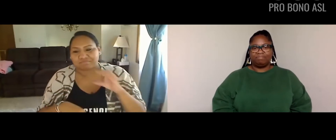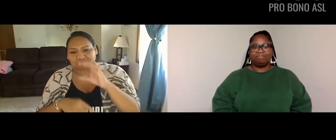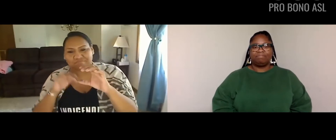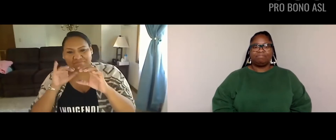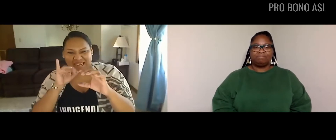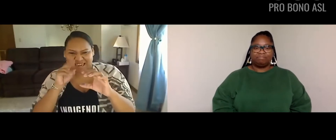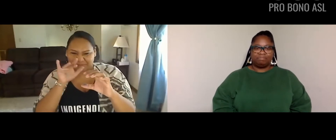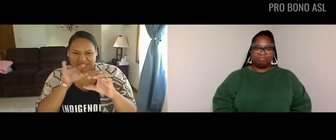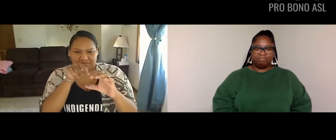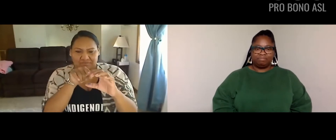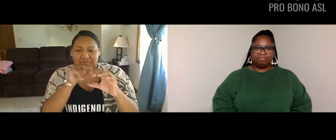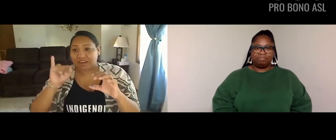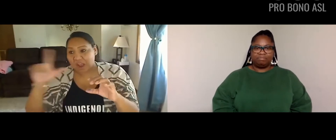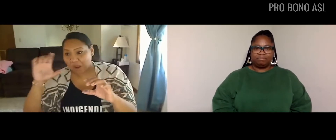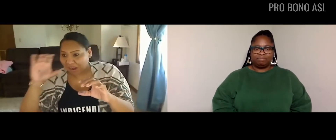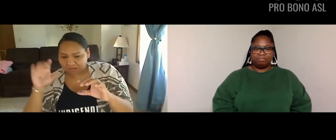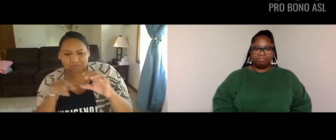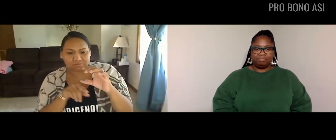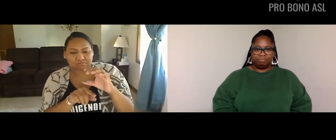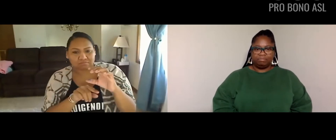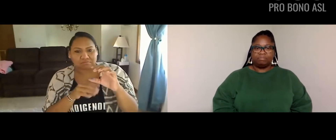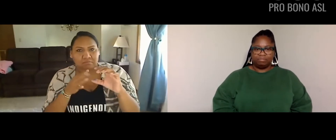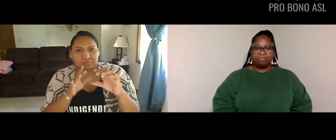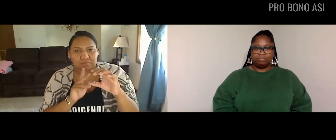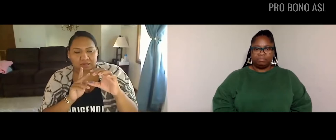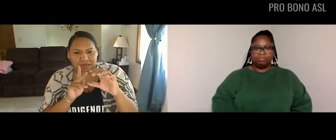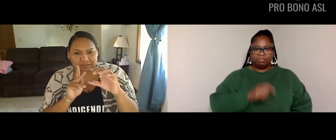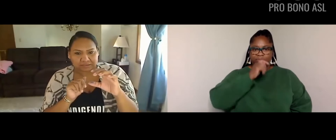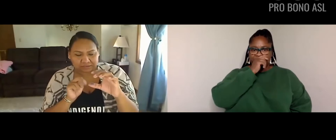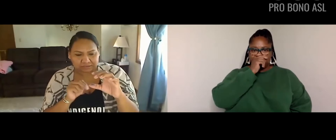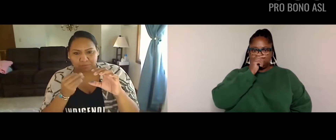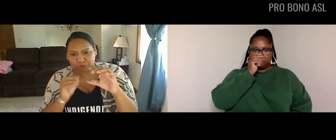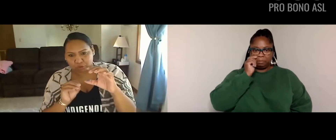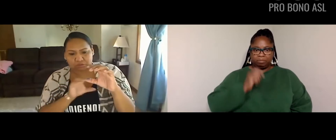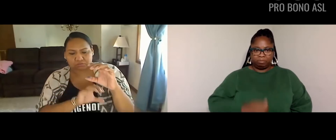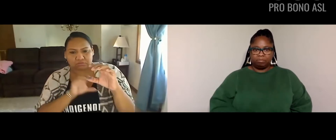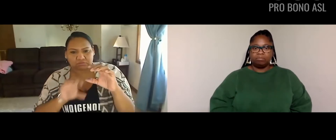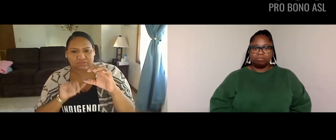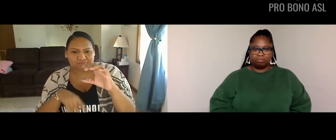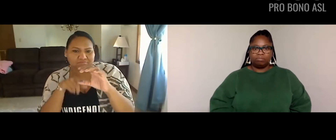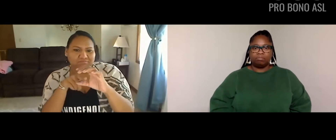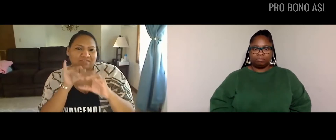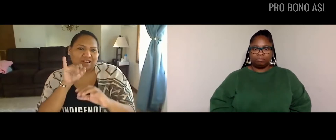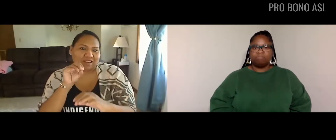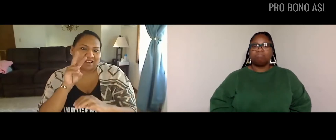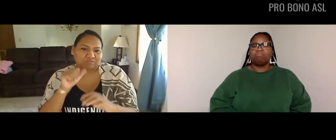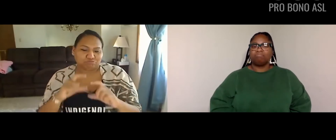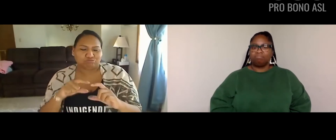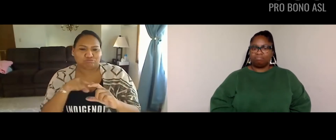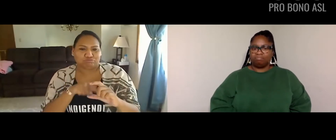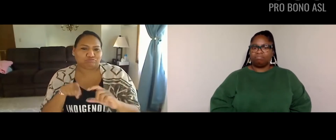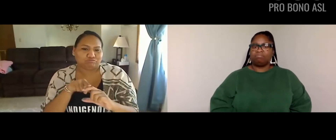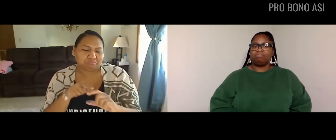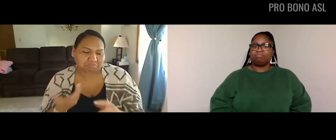It's above Minnesota, Nebraska, Illinois, in that area. I believe Kansas is right below